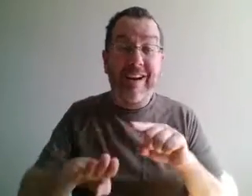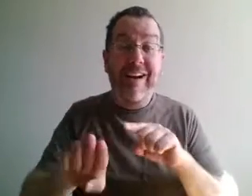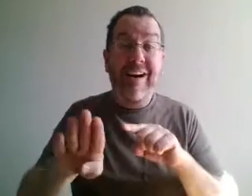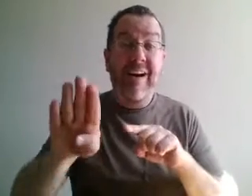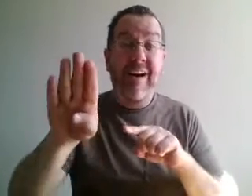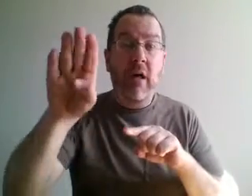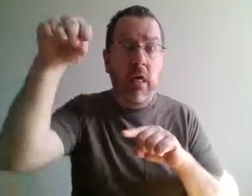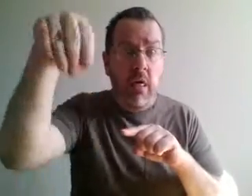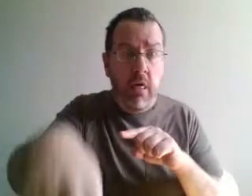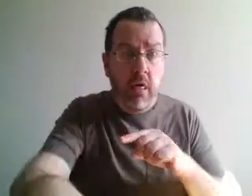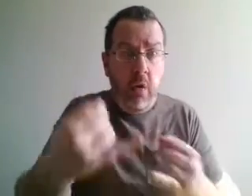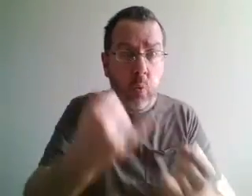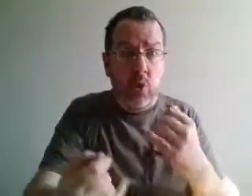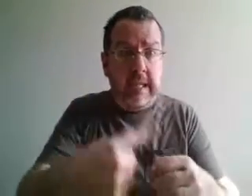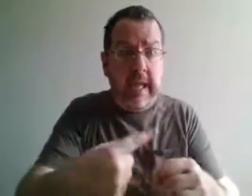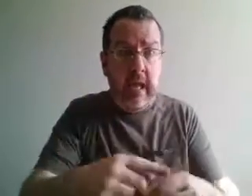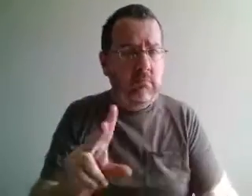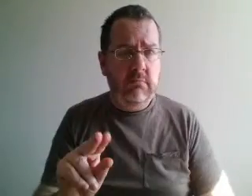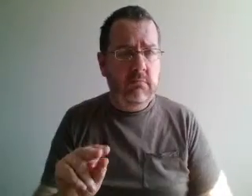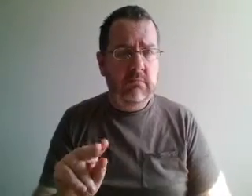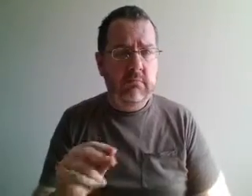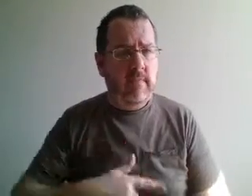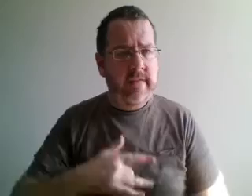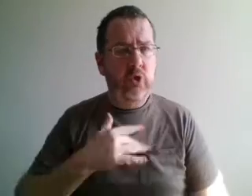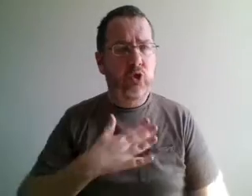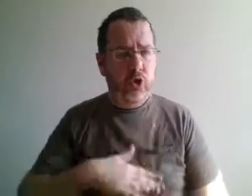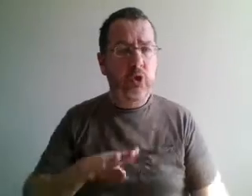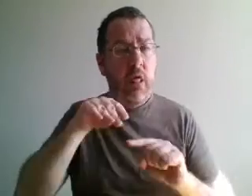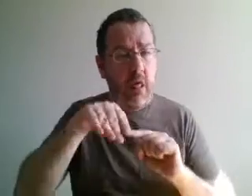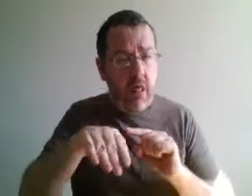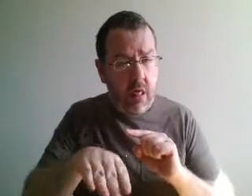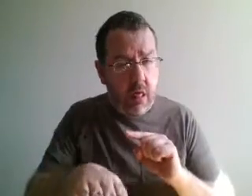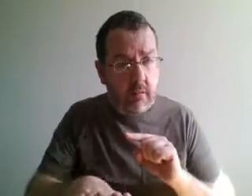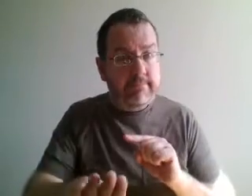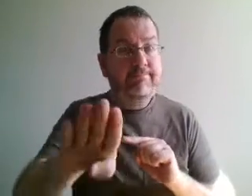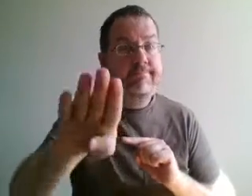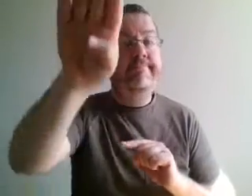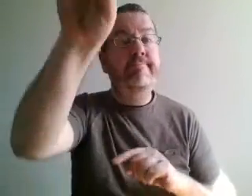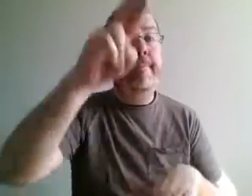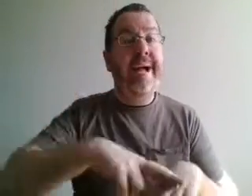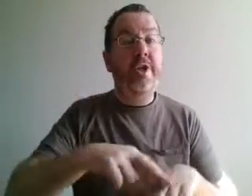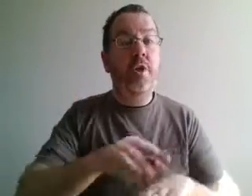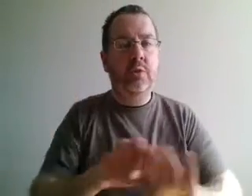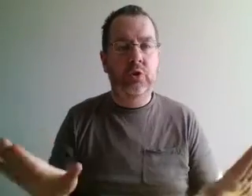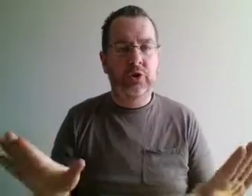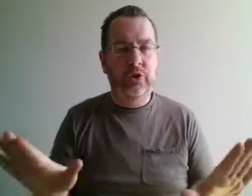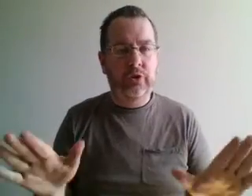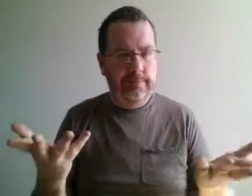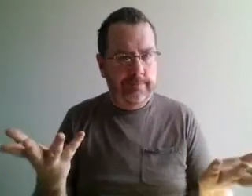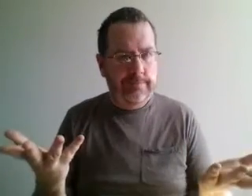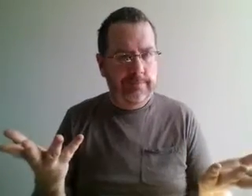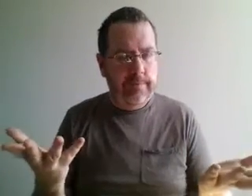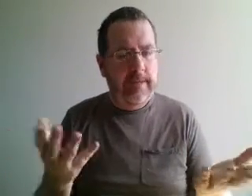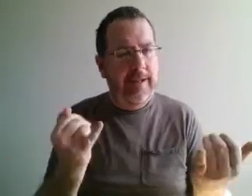It's recovery and then you get better. So it's not. And as I said earlier, that once you recover,